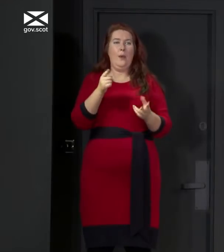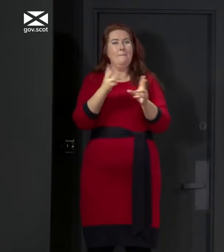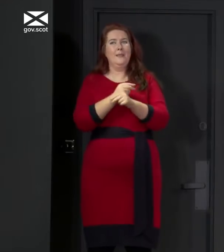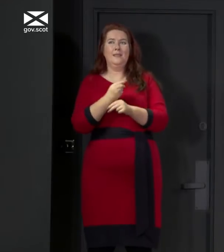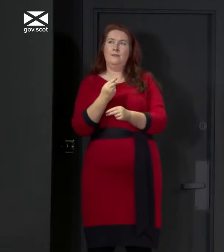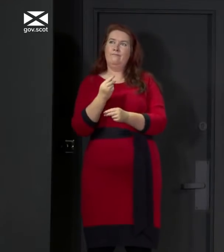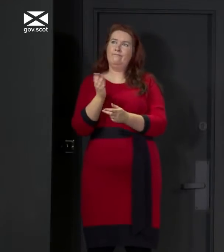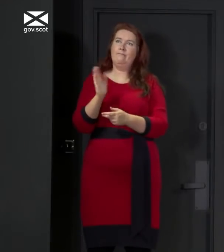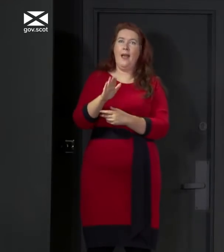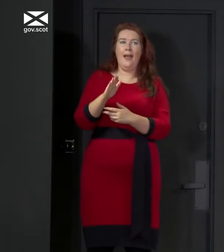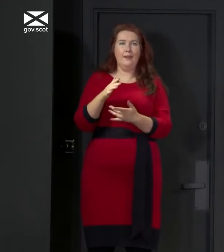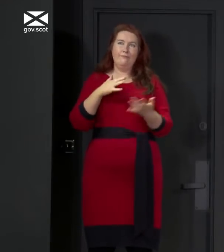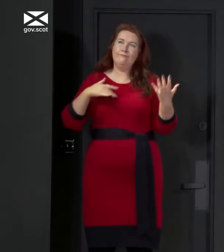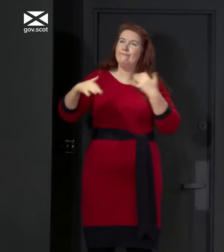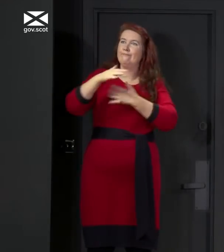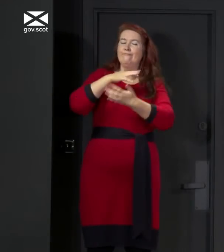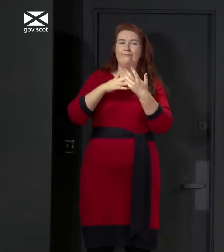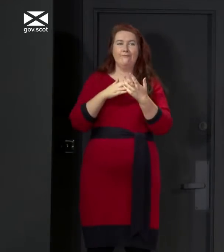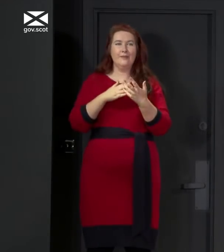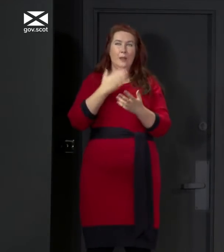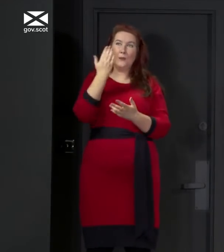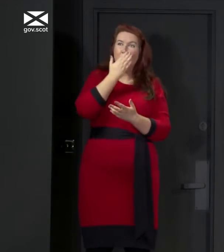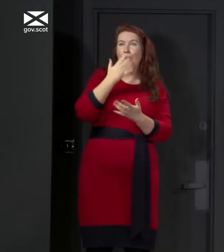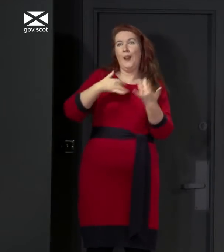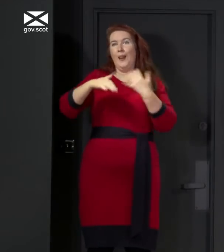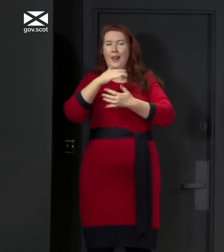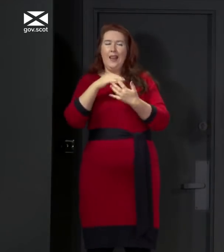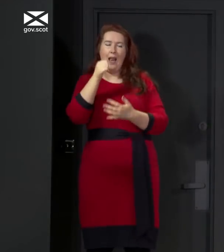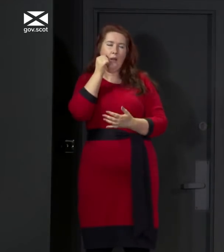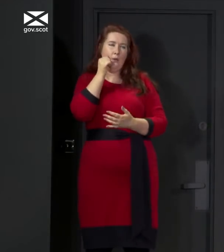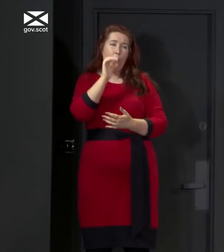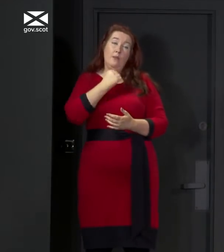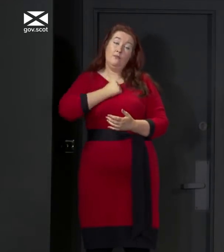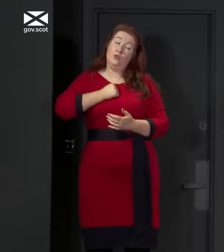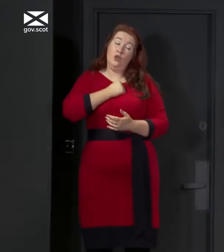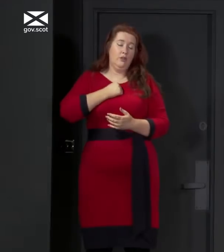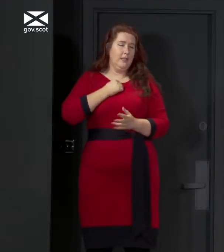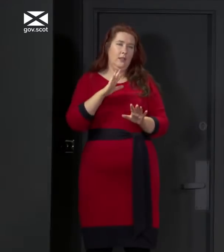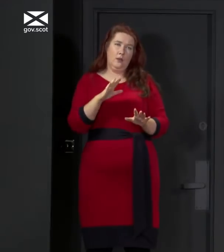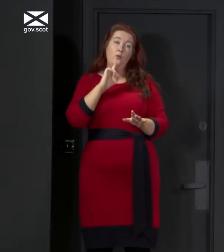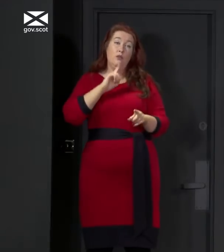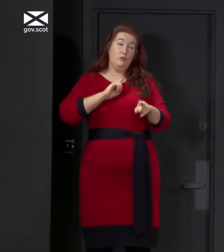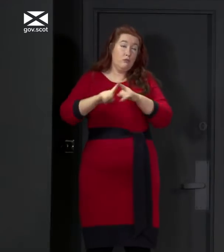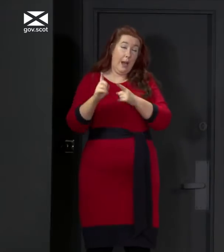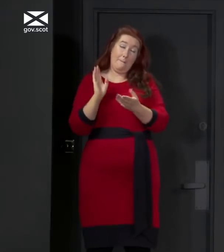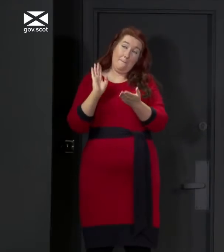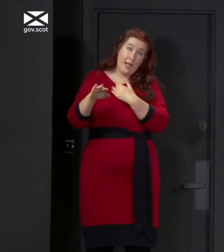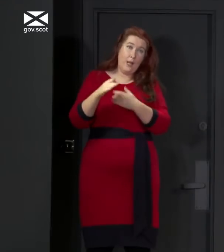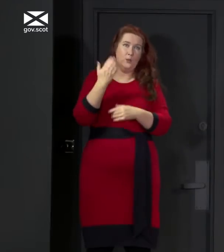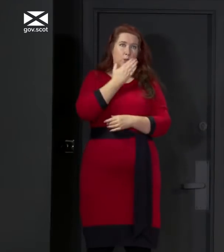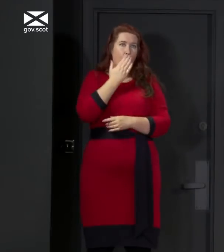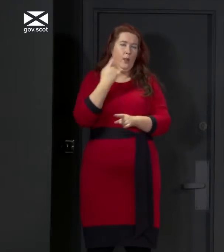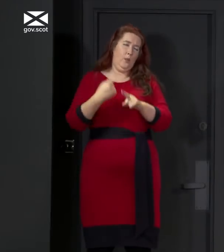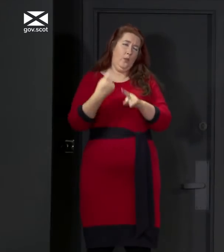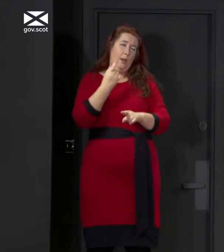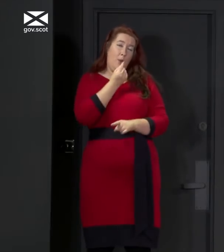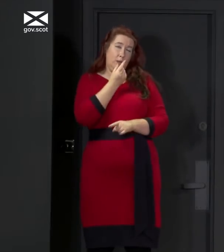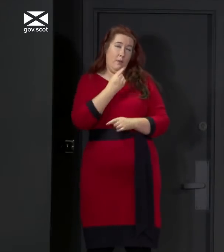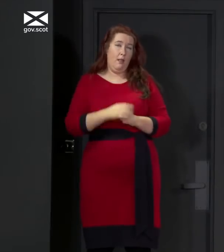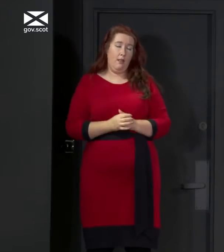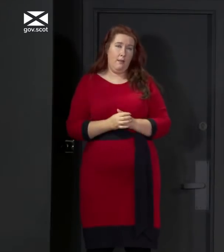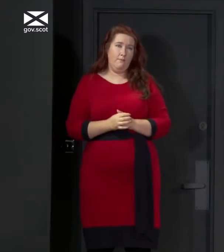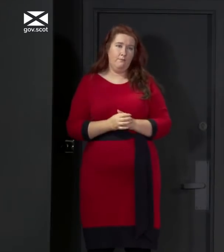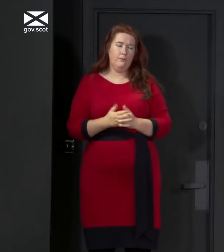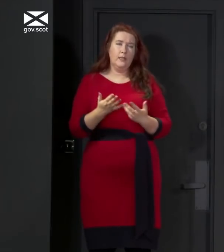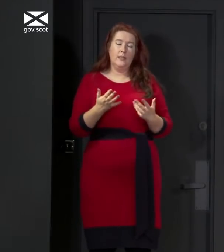social aspect of growing up and enjoying your school life. And I'm sorry about that, and we will try to get you back to school as quickly as possible. But this is